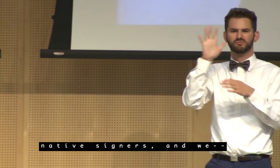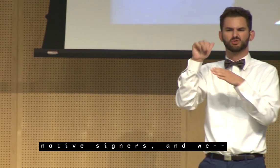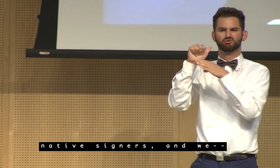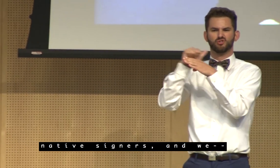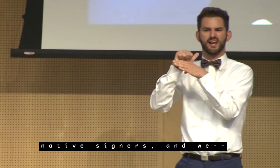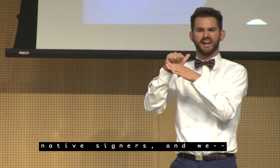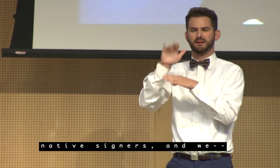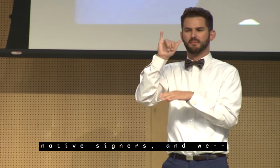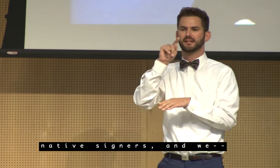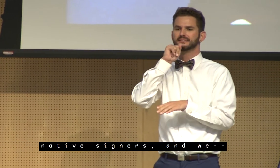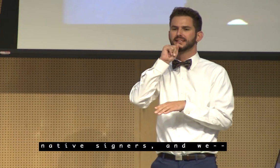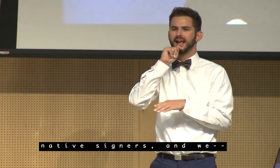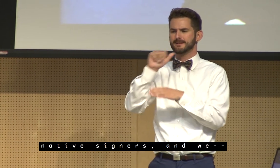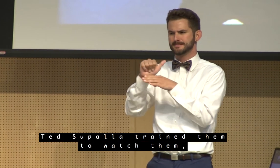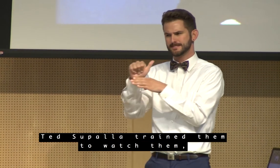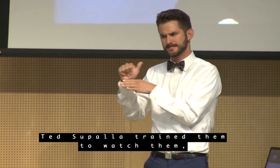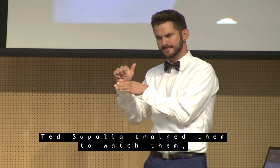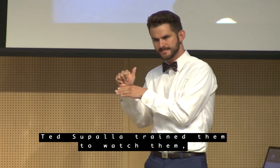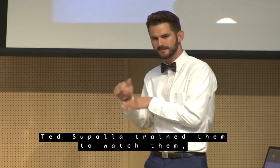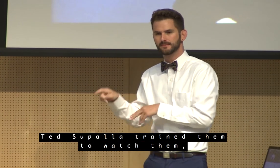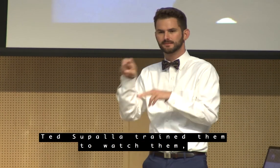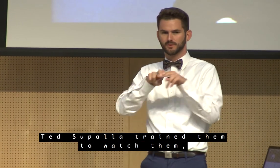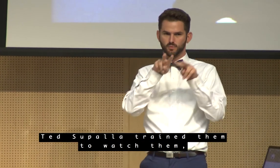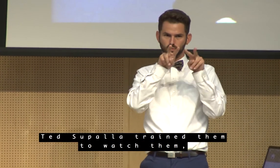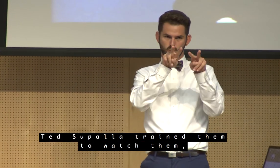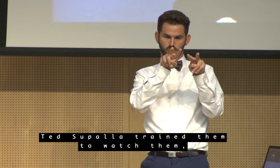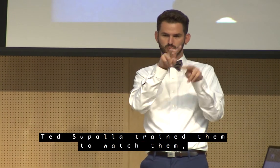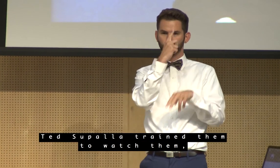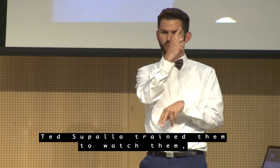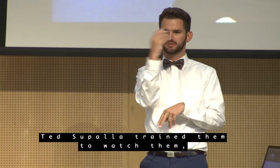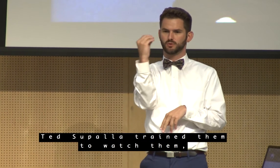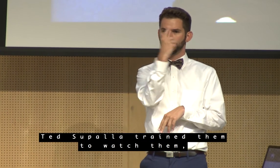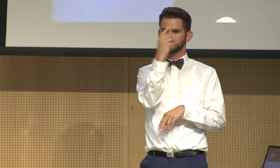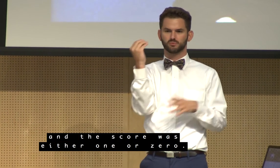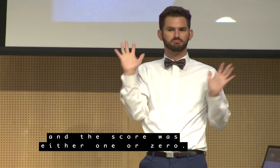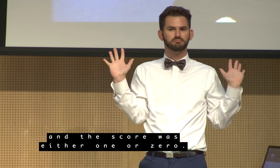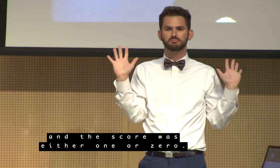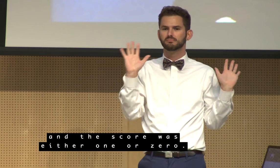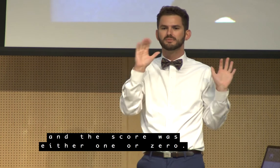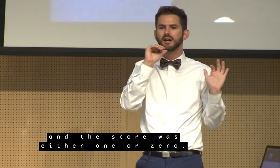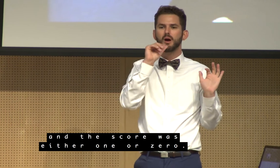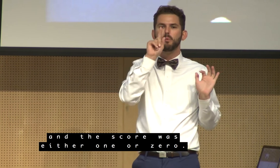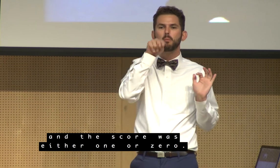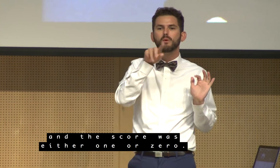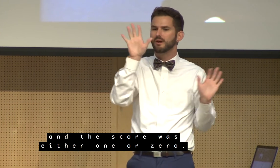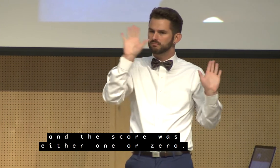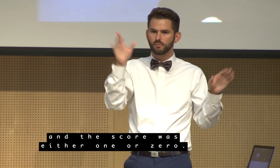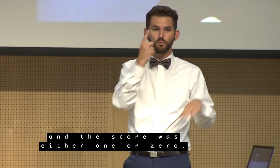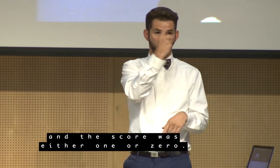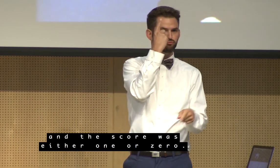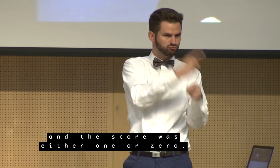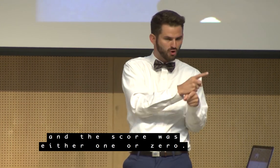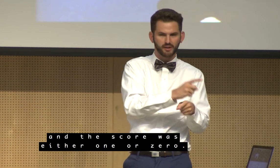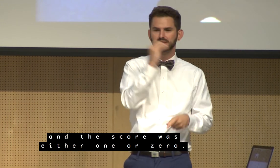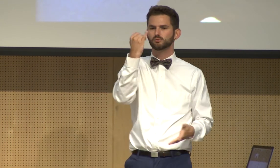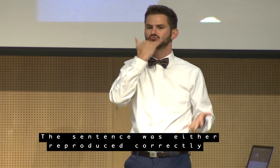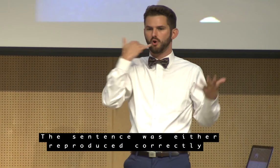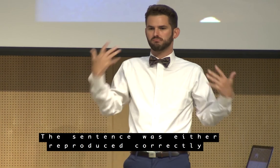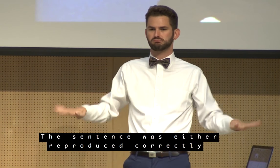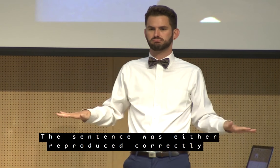signers, and the Tetzpala trained them to watch them, and the score was either 1 or 0. The